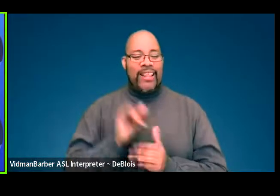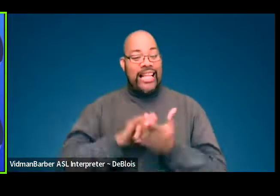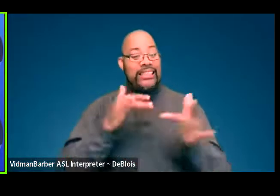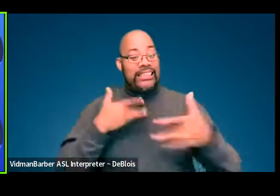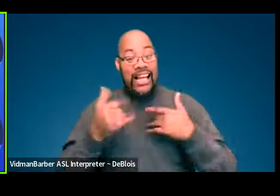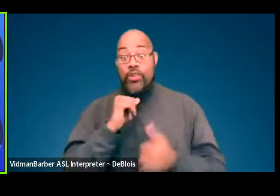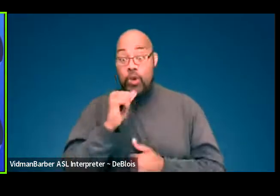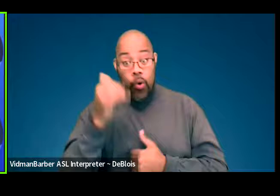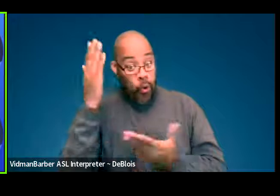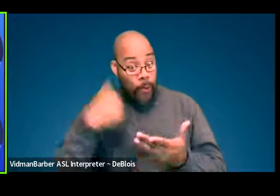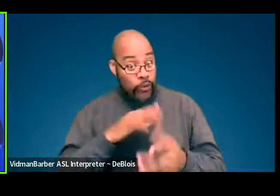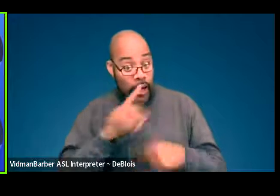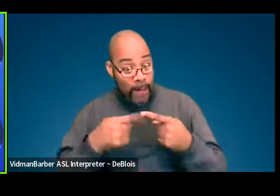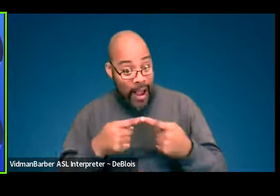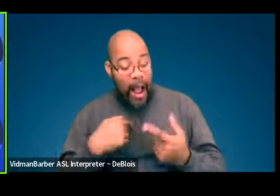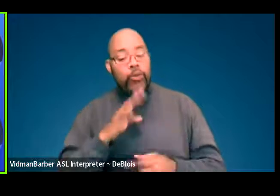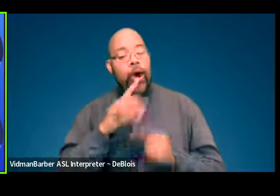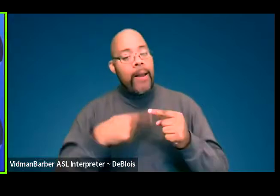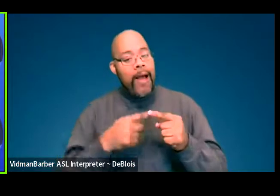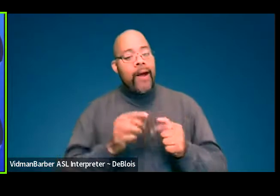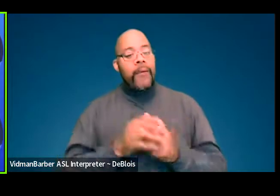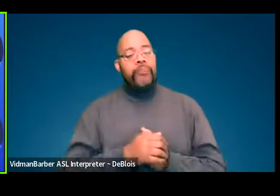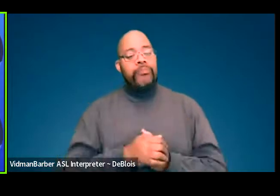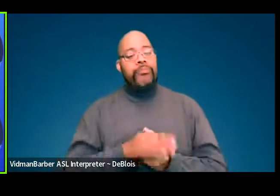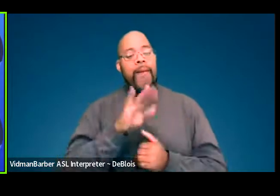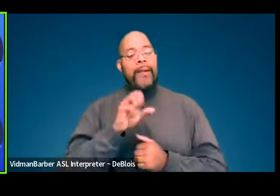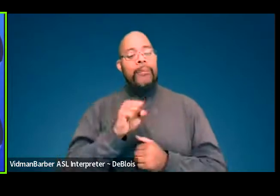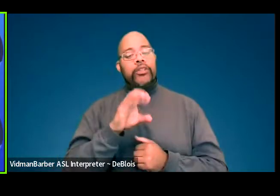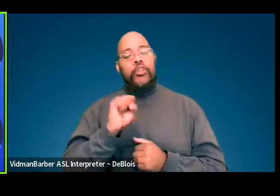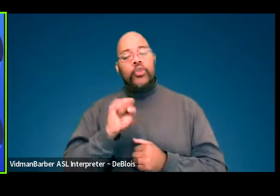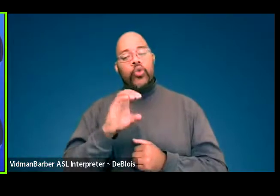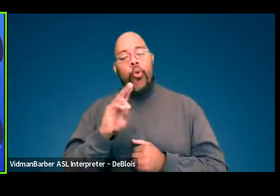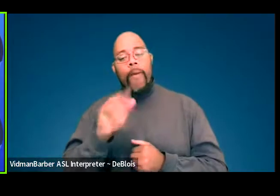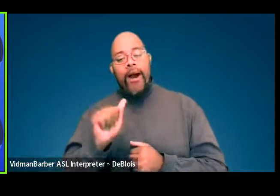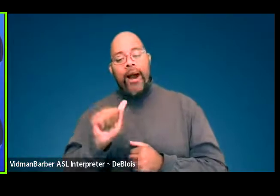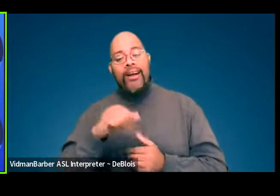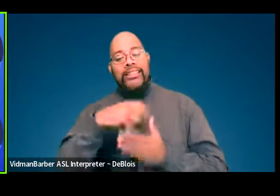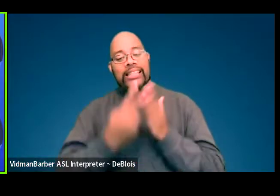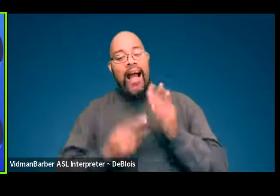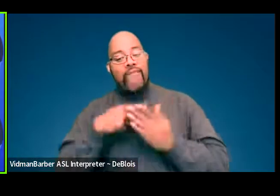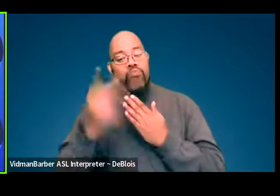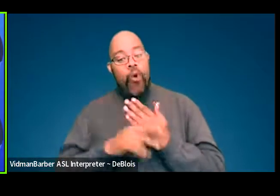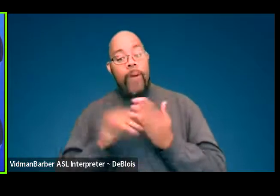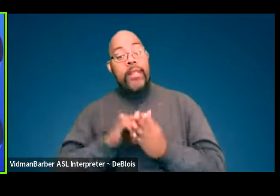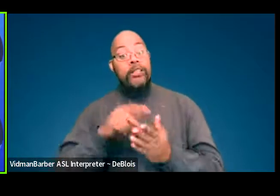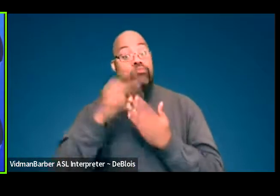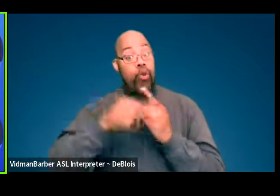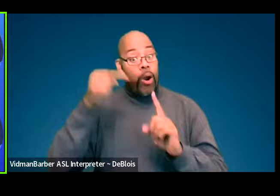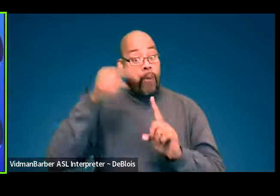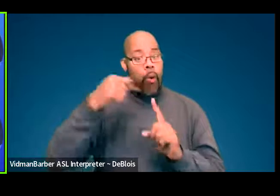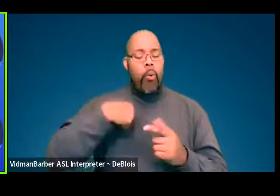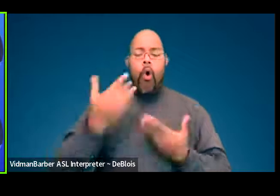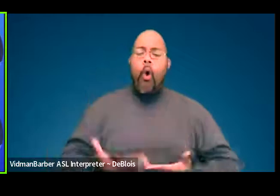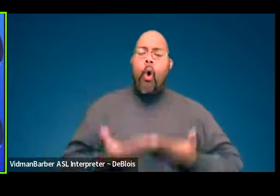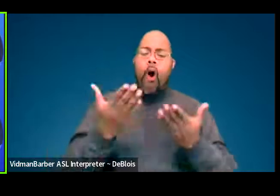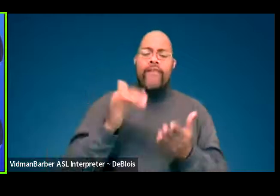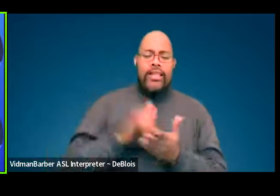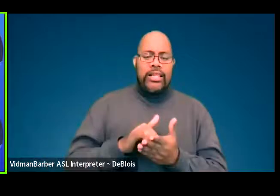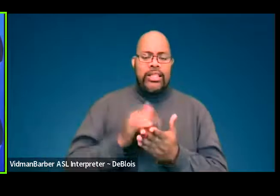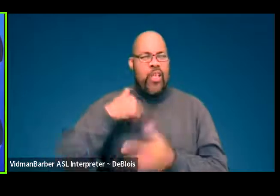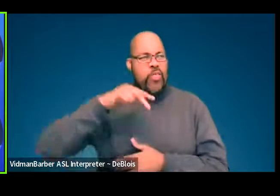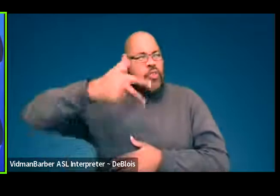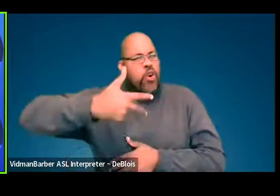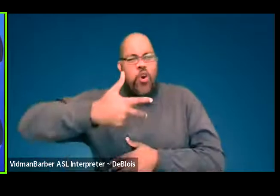exciting. If you don't know what I'm talking about the BIMS Scuba Dive program. And this is a program that we've been offering. This is our